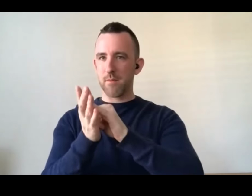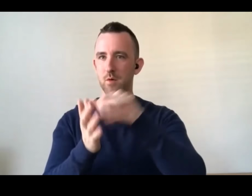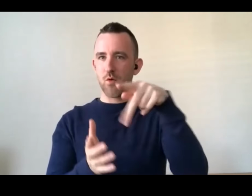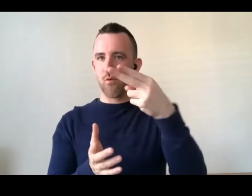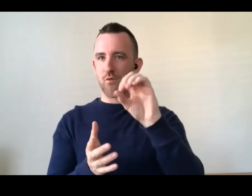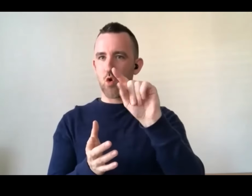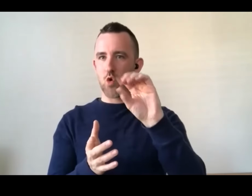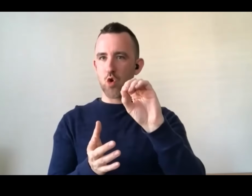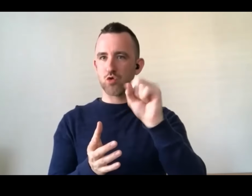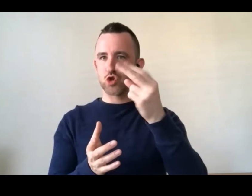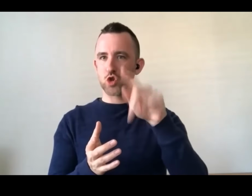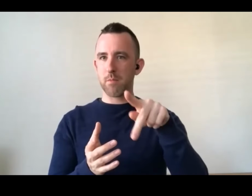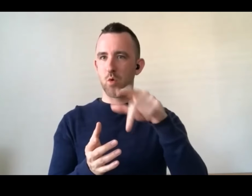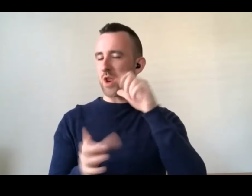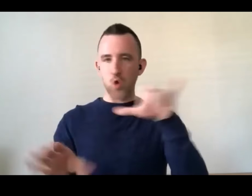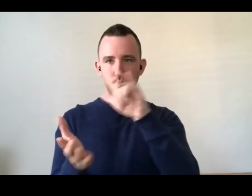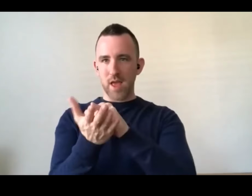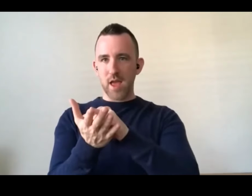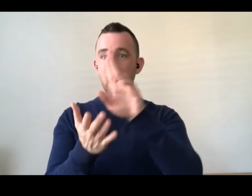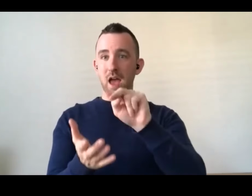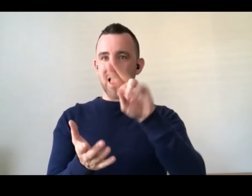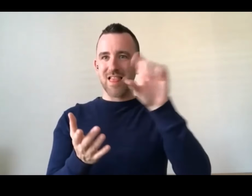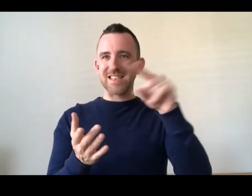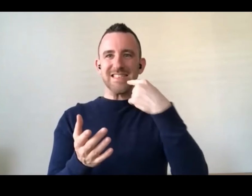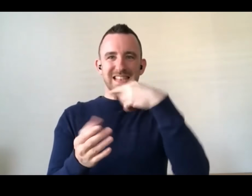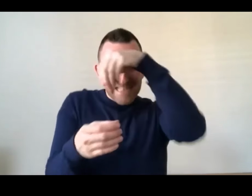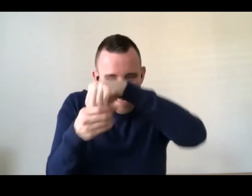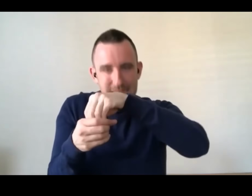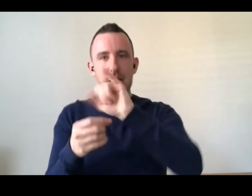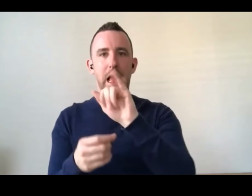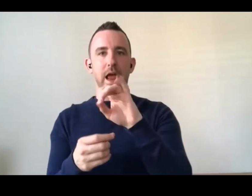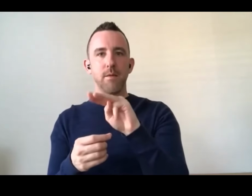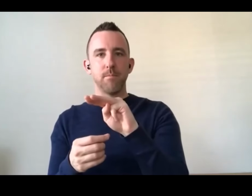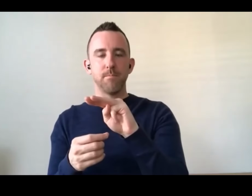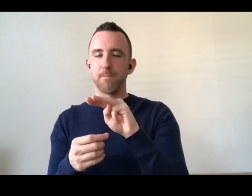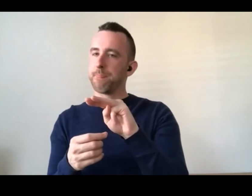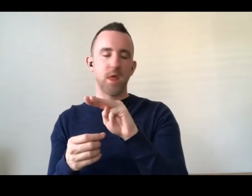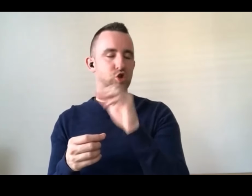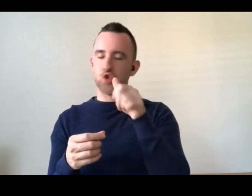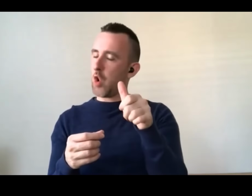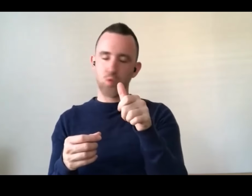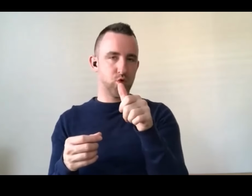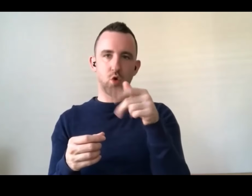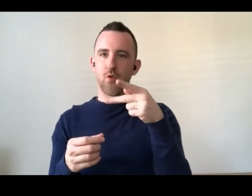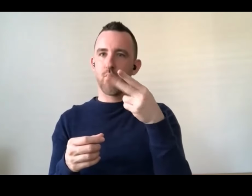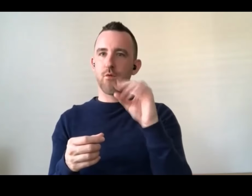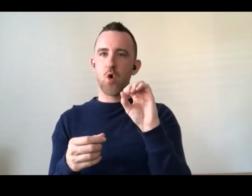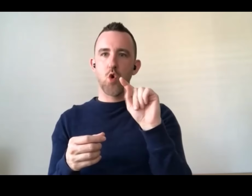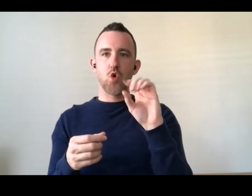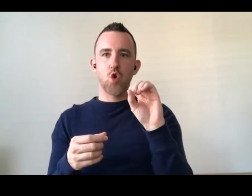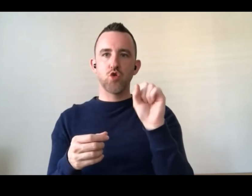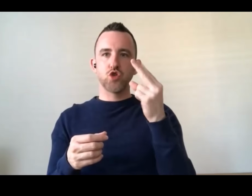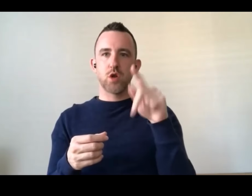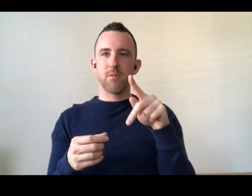Photoshopping is not how we roll, guys. Unless we say it in the actual item, you can't Photoshop it. You can't just be like, oh, look at this. I just made